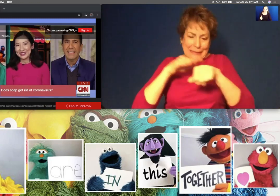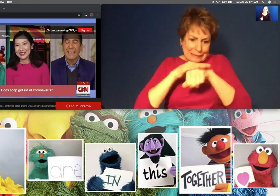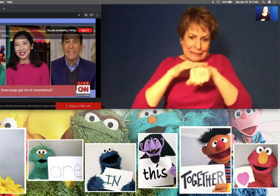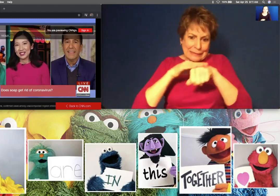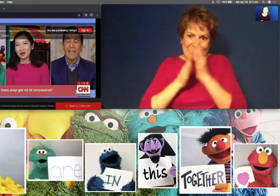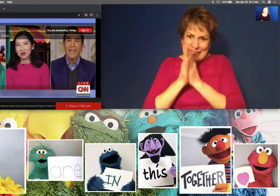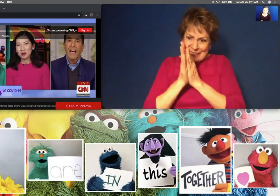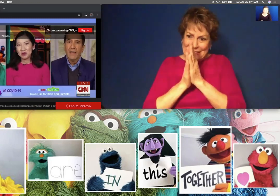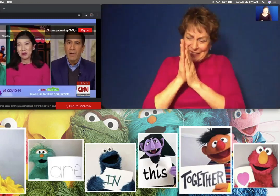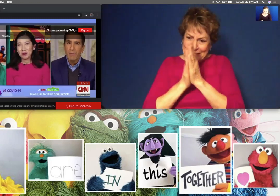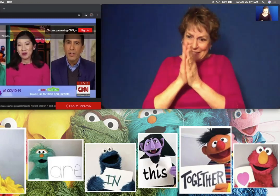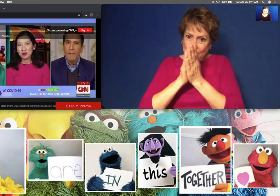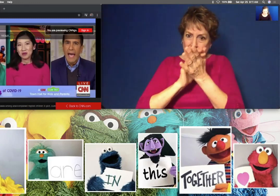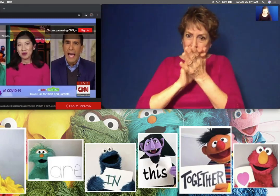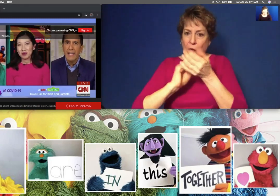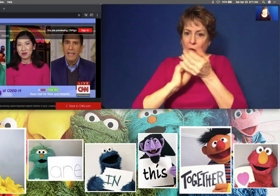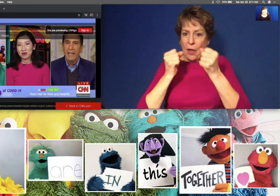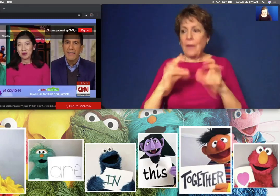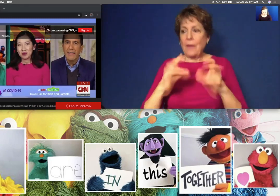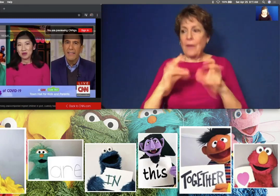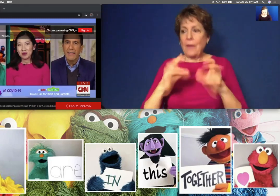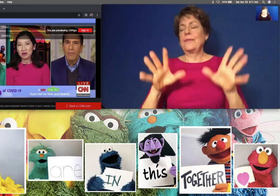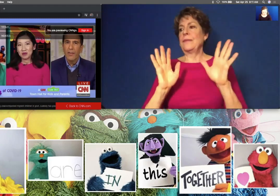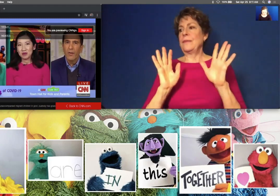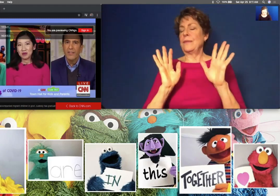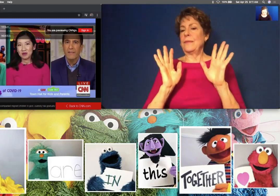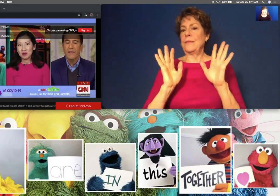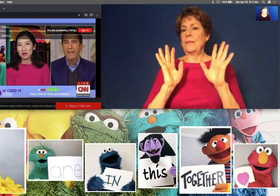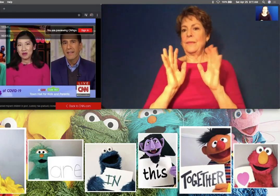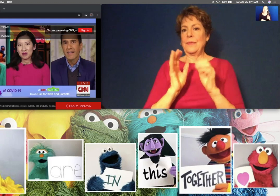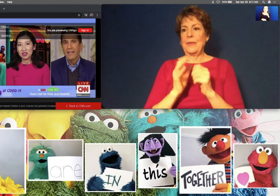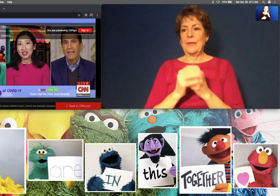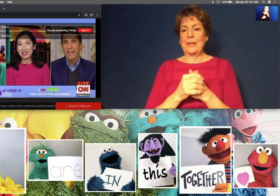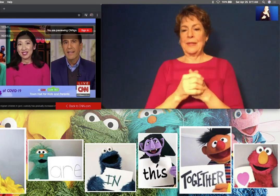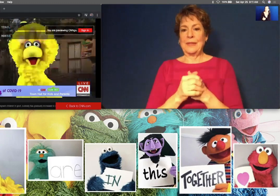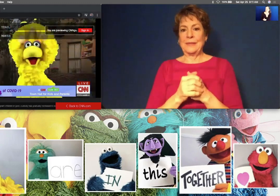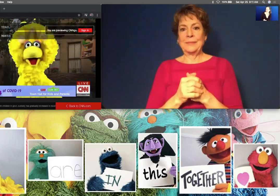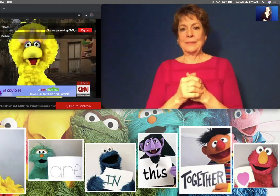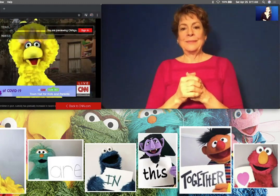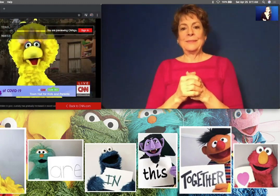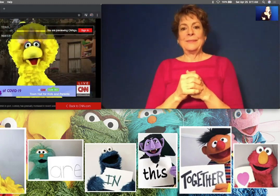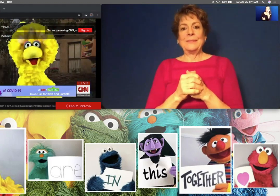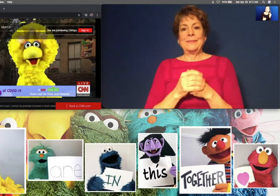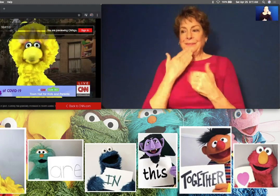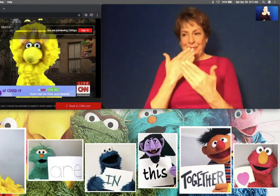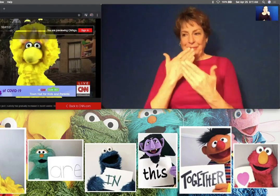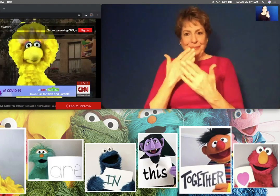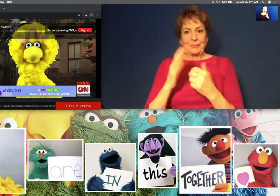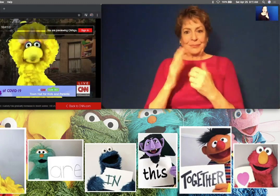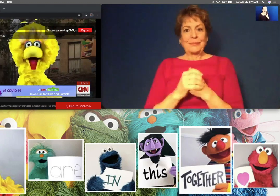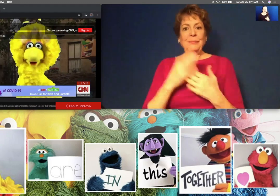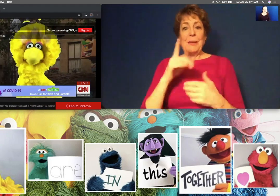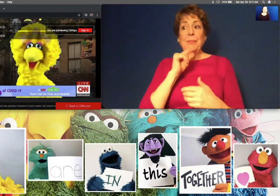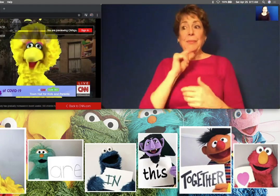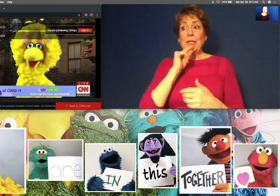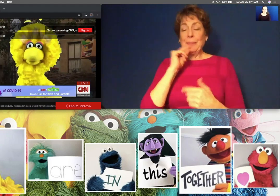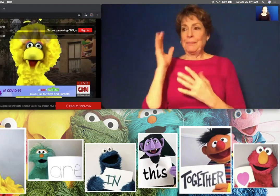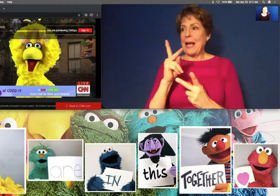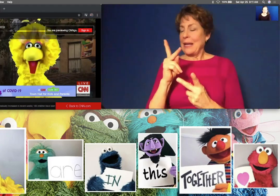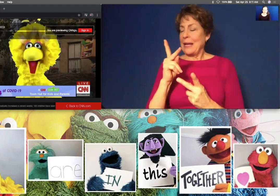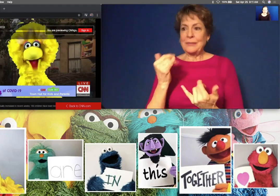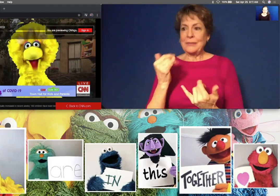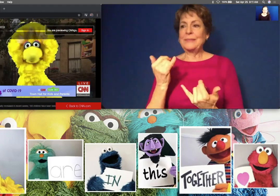it, yeah. Thank you, Lena. Makes perfect sense. And I think Big Bird's back. And I think we have another question.